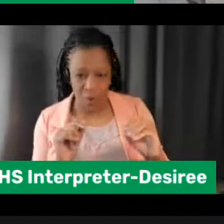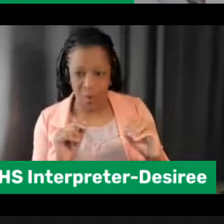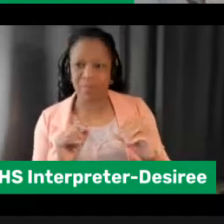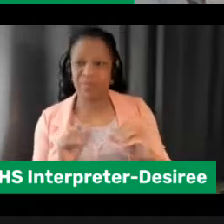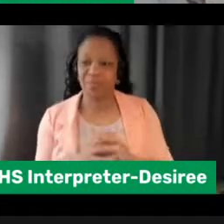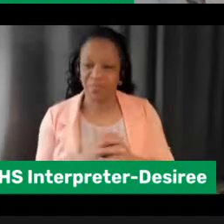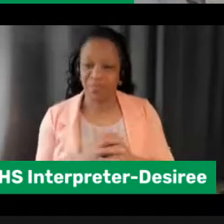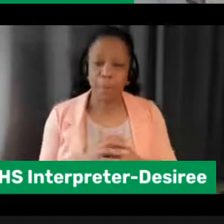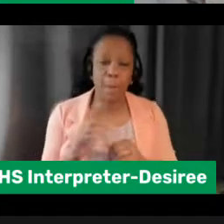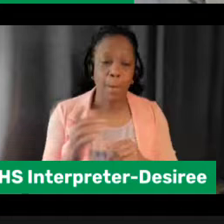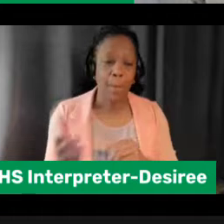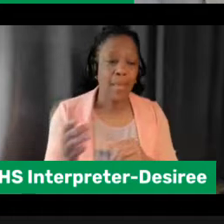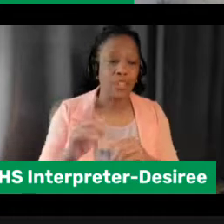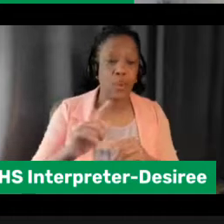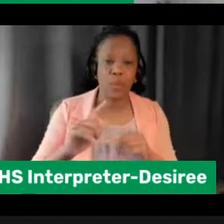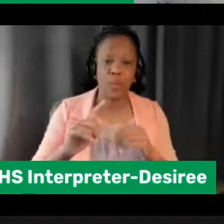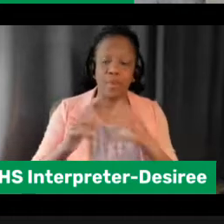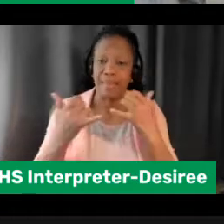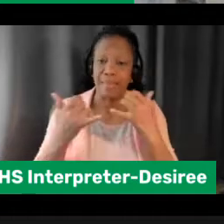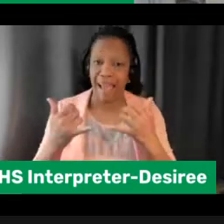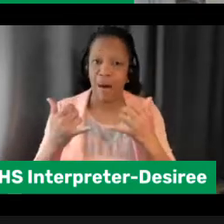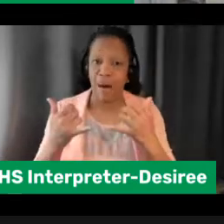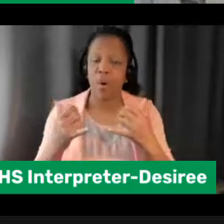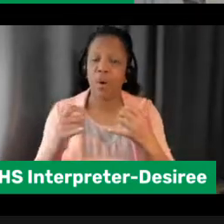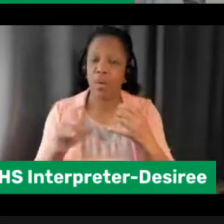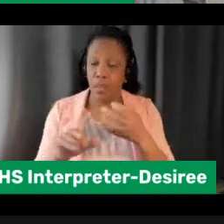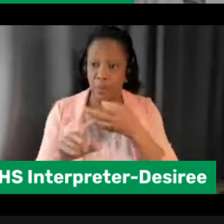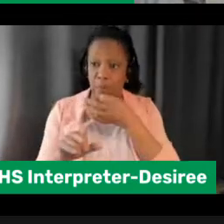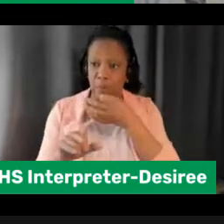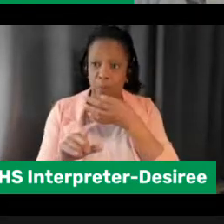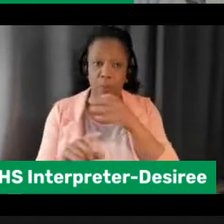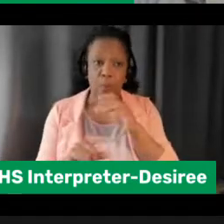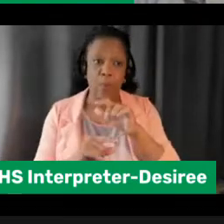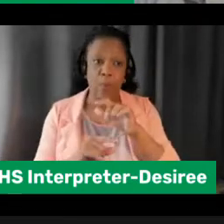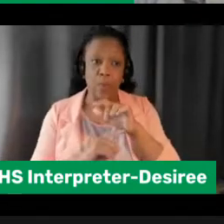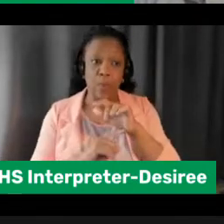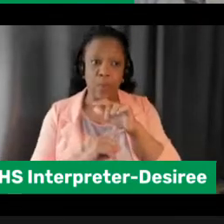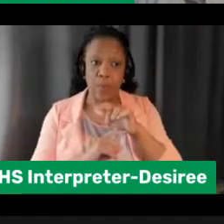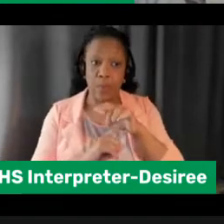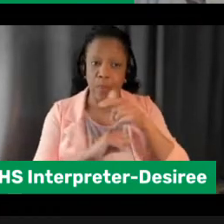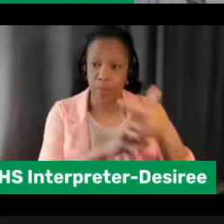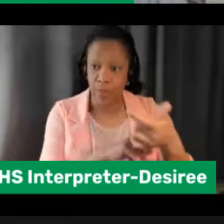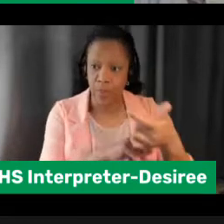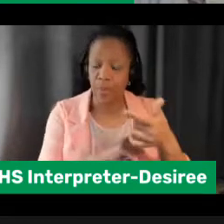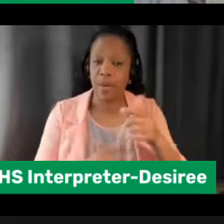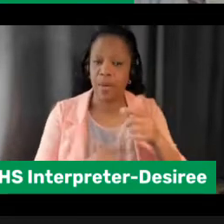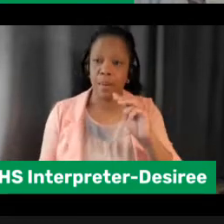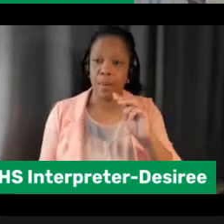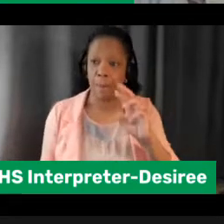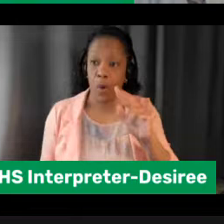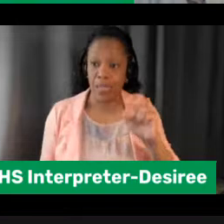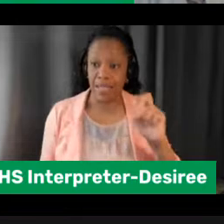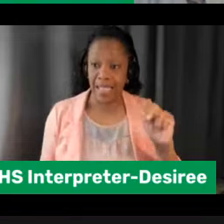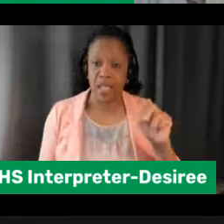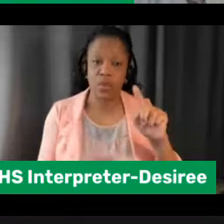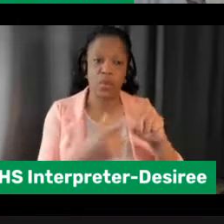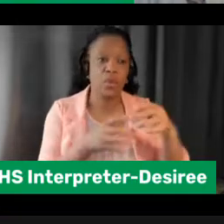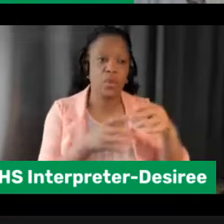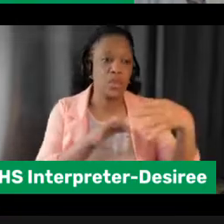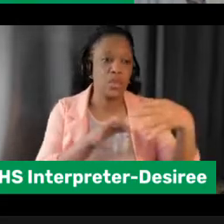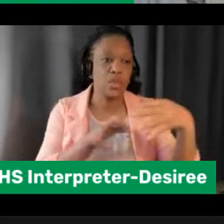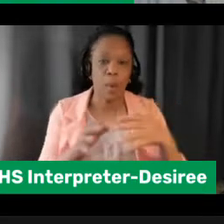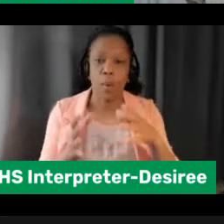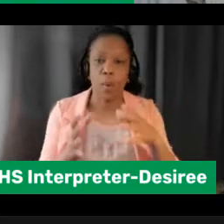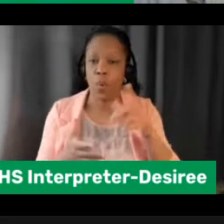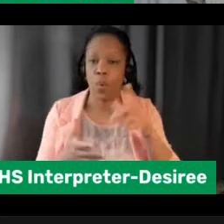and I'm going to hand it over to Martin in just a second here to describe what IWCA is doing. Urban Growers Collective